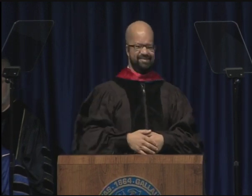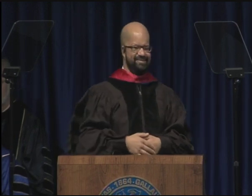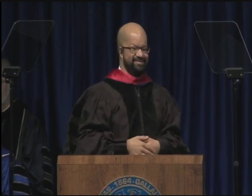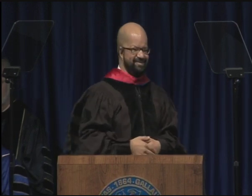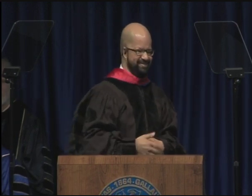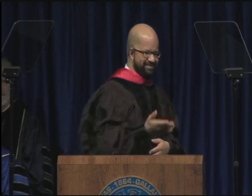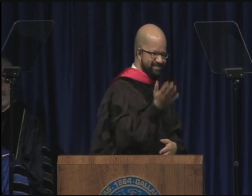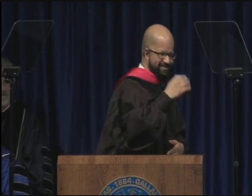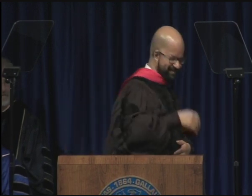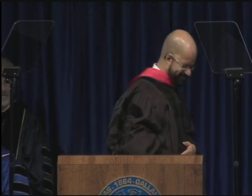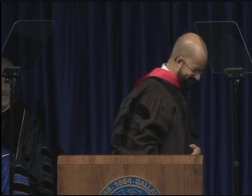Congratulations to Daniel Rausch.